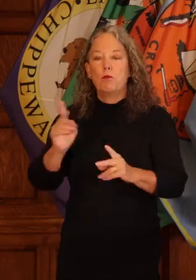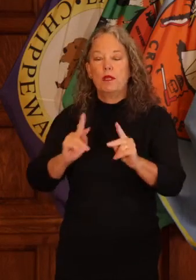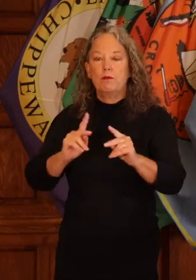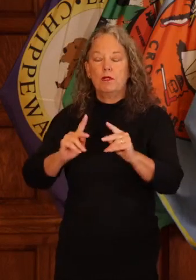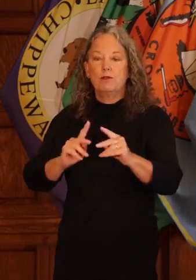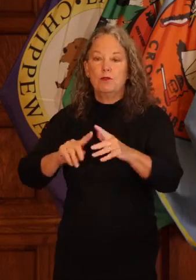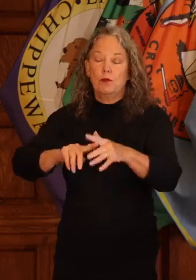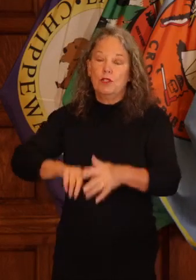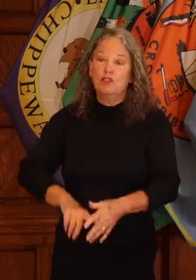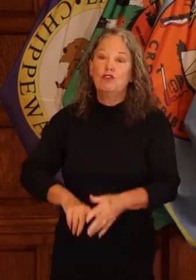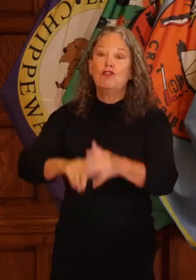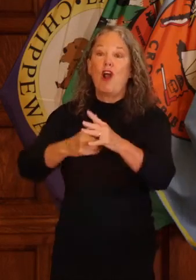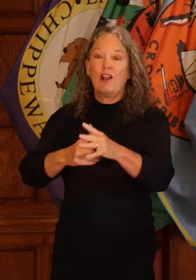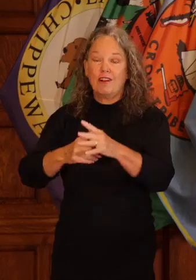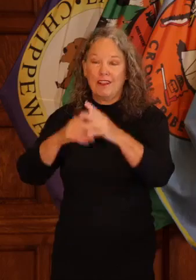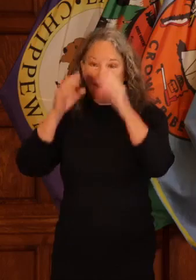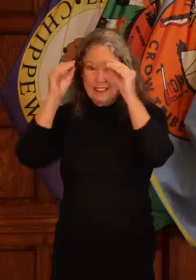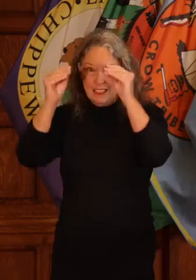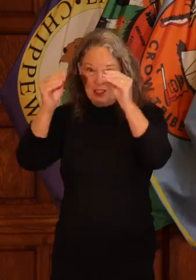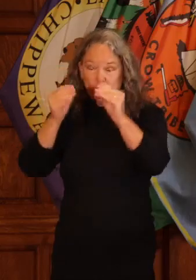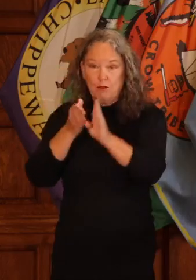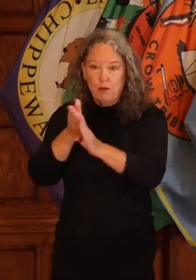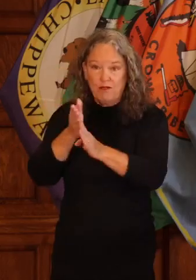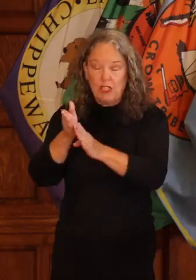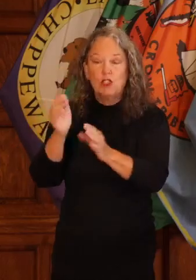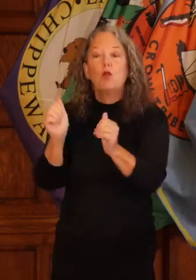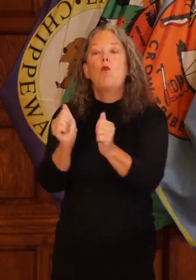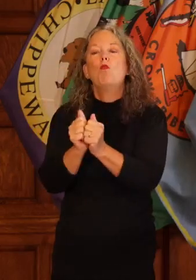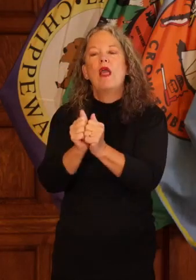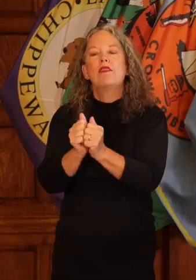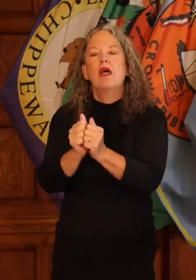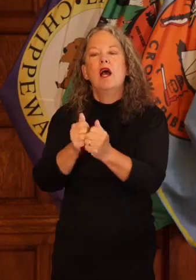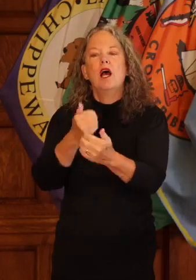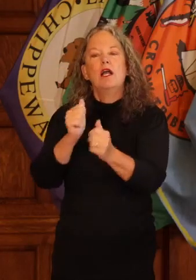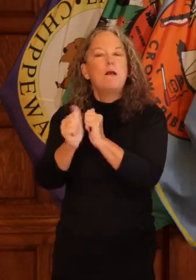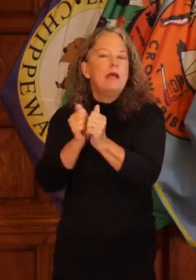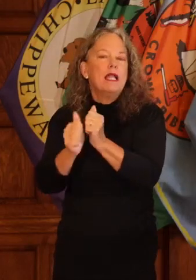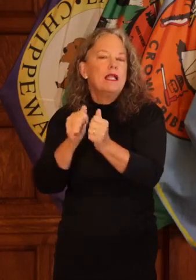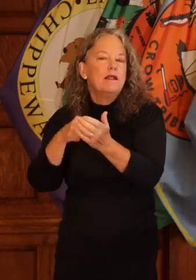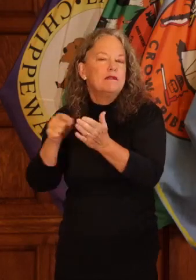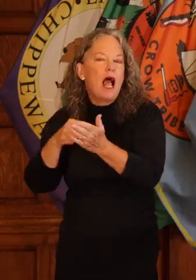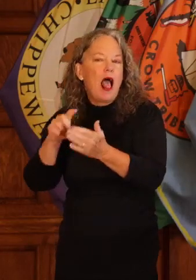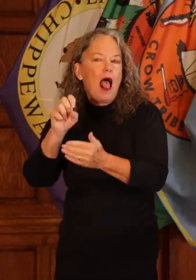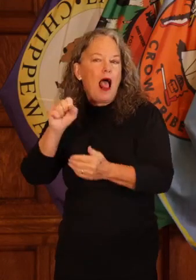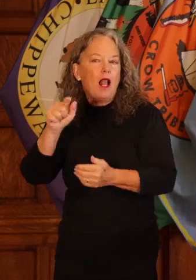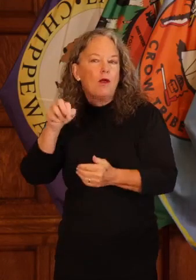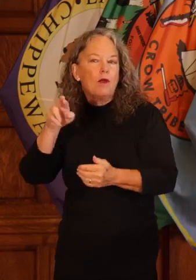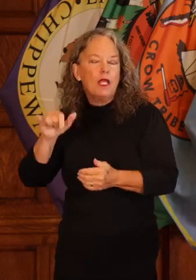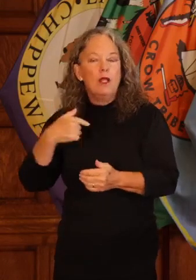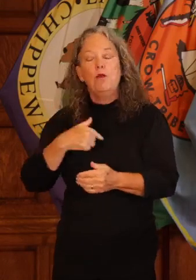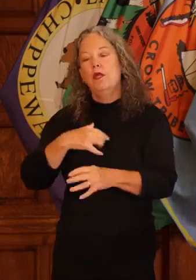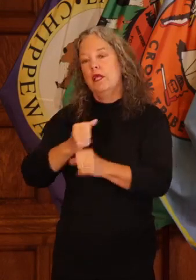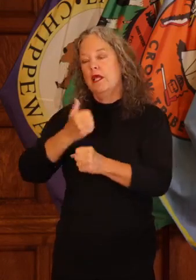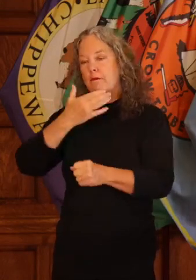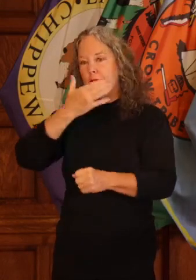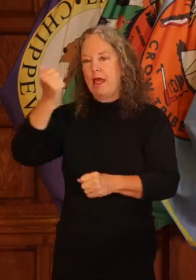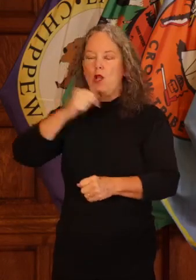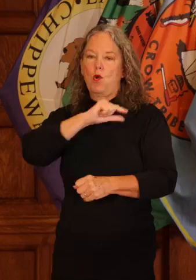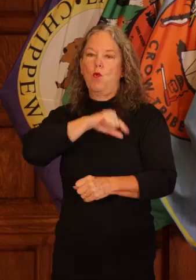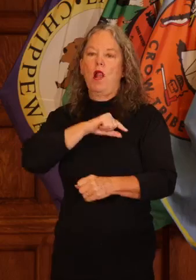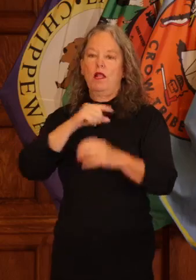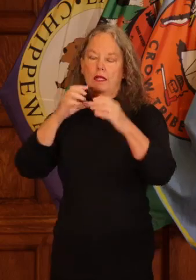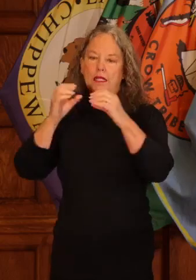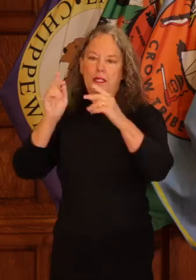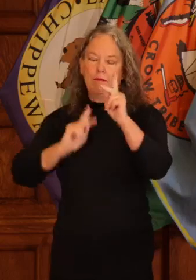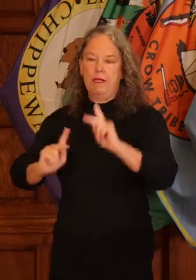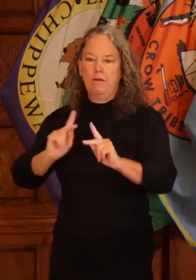the teaching profession with a competitive salary, we're going to get the highest quality people. And that, if you bump them at the beginning